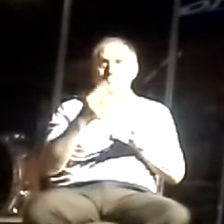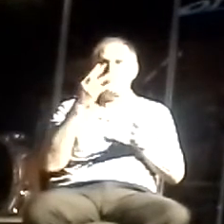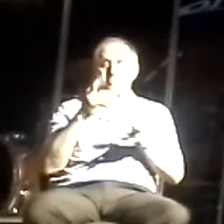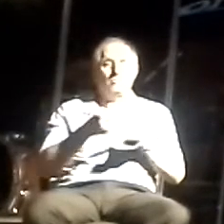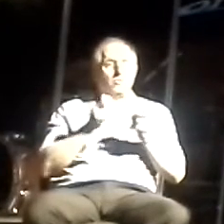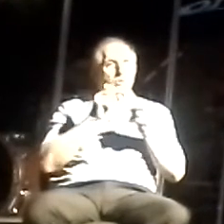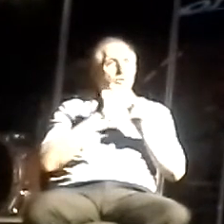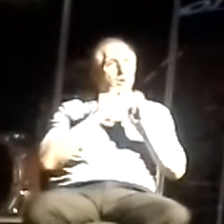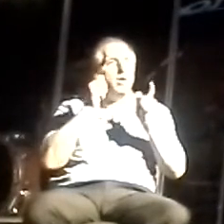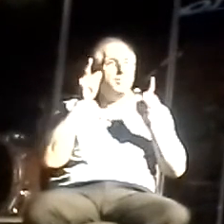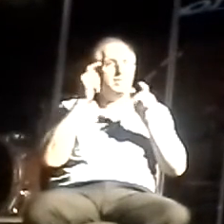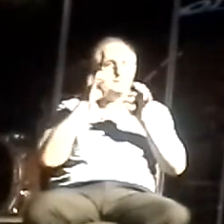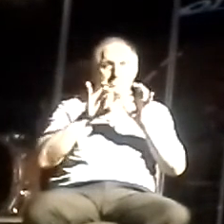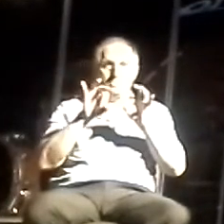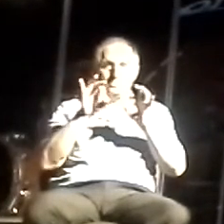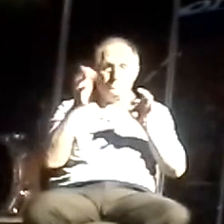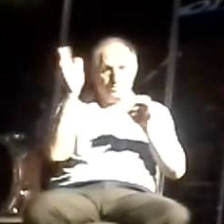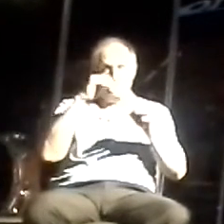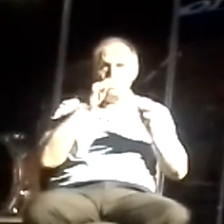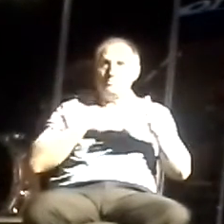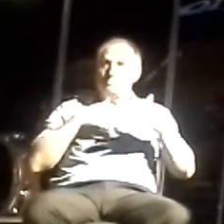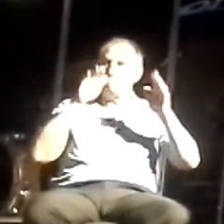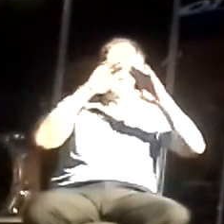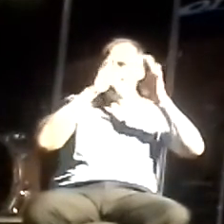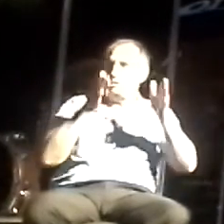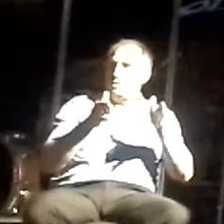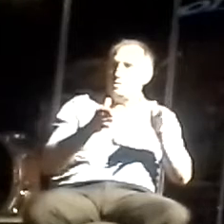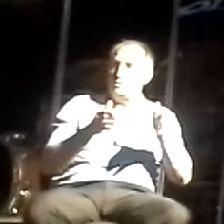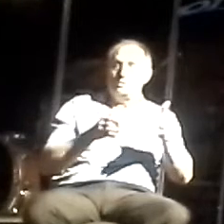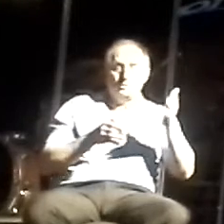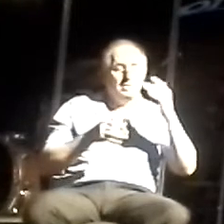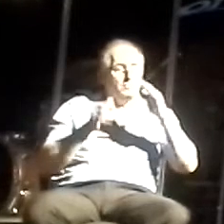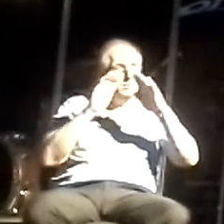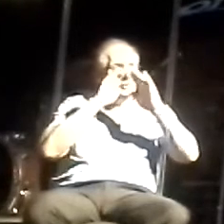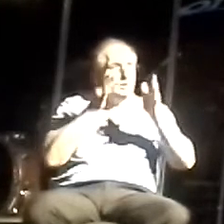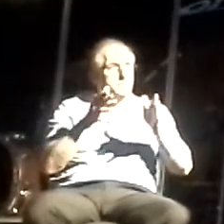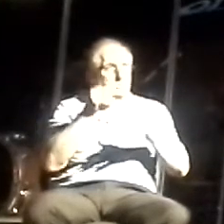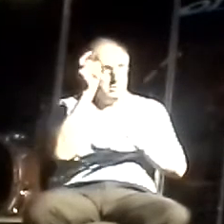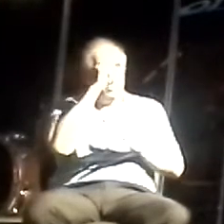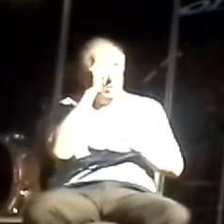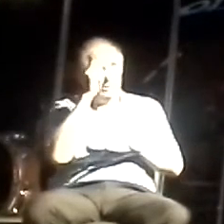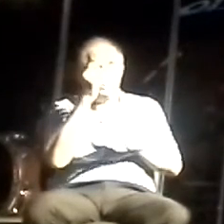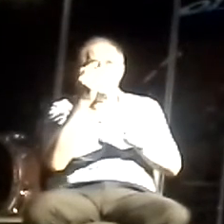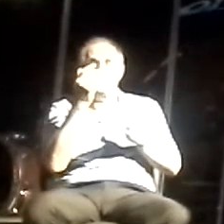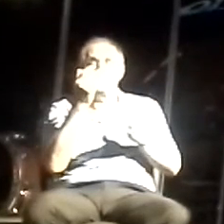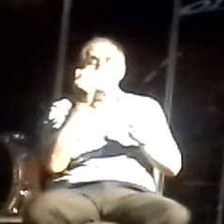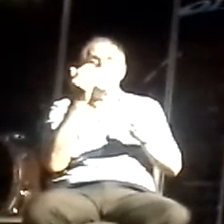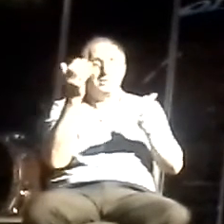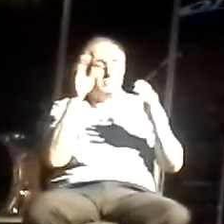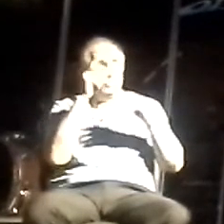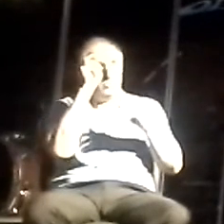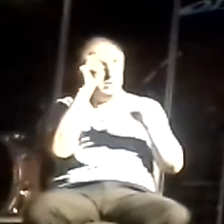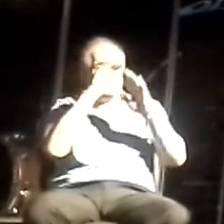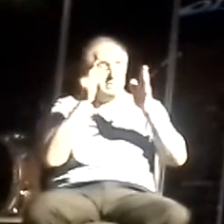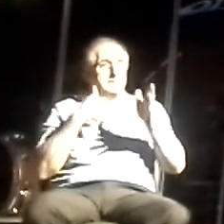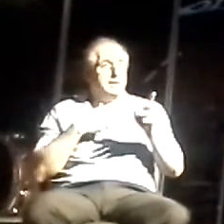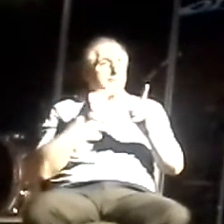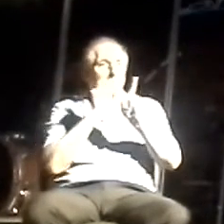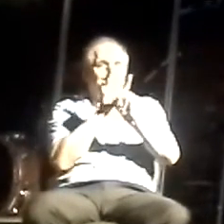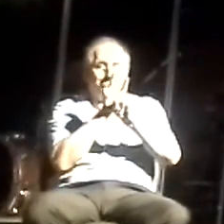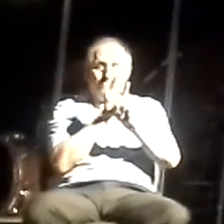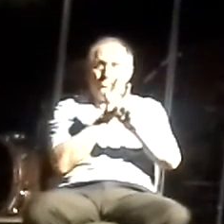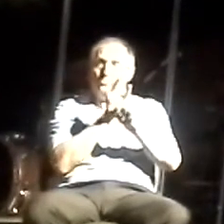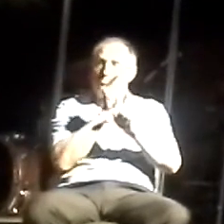the simple come to my house. Come to the house of the wise. Come to the wise house. I will mentor you,